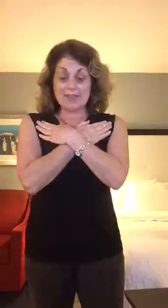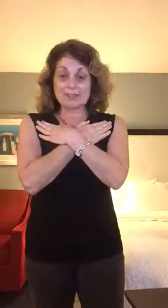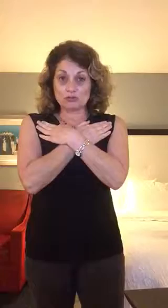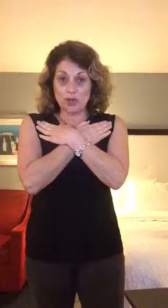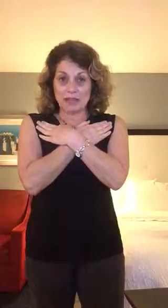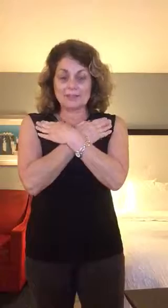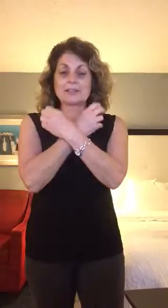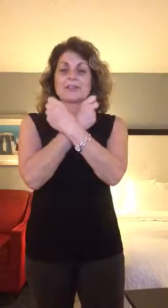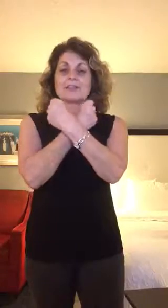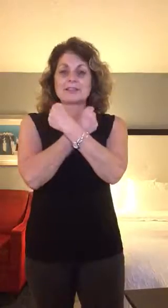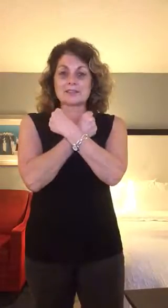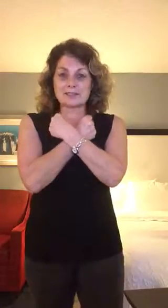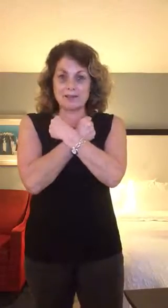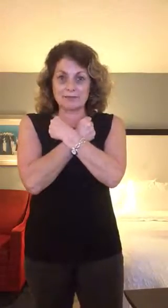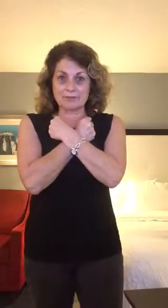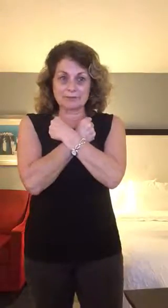that's rest. This is love.